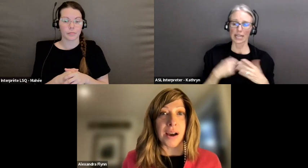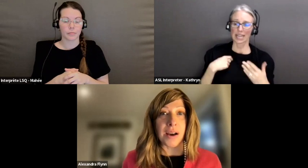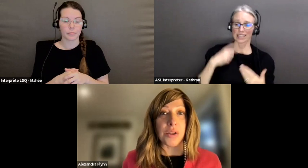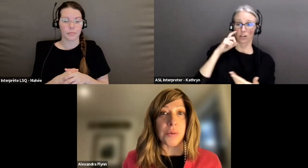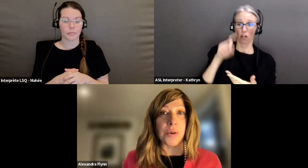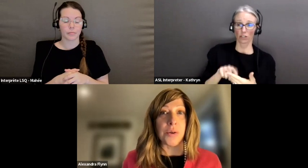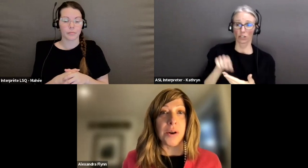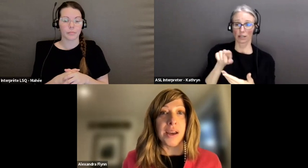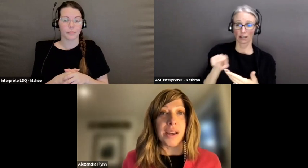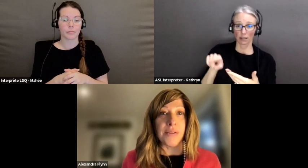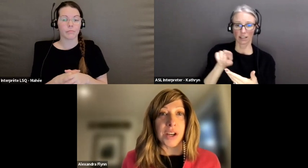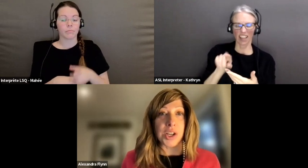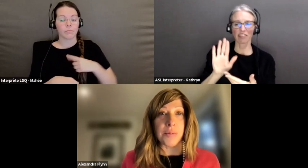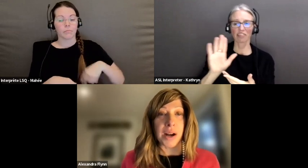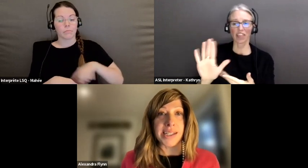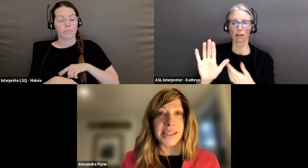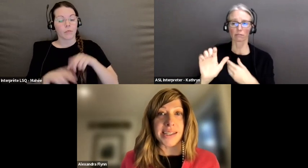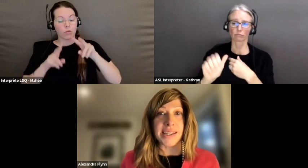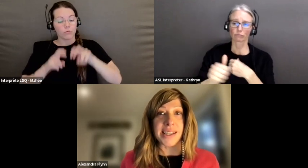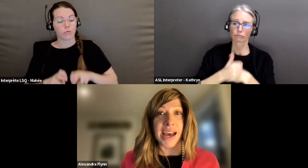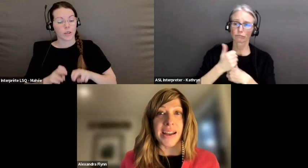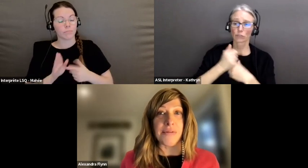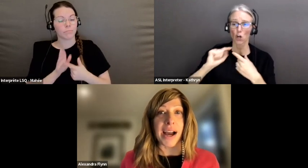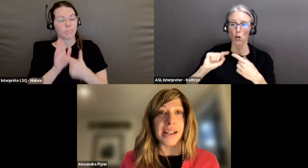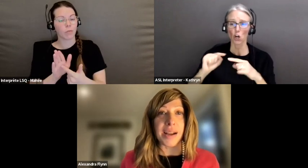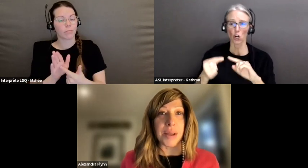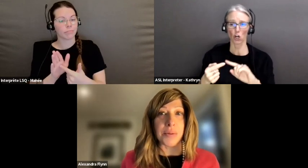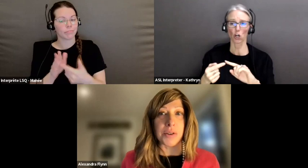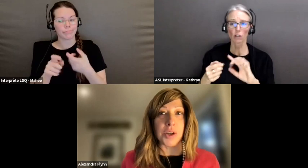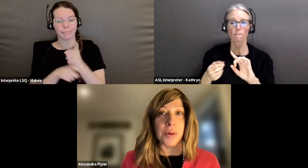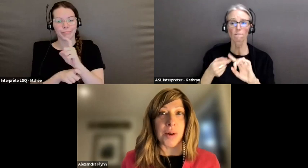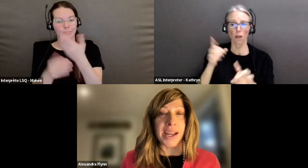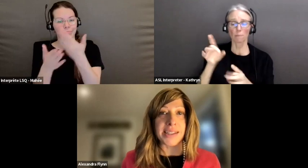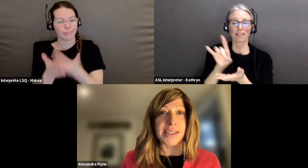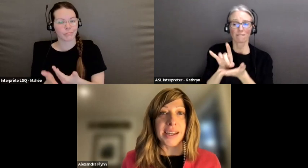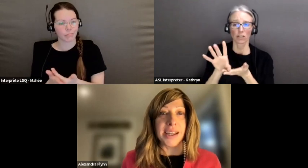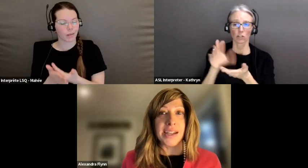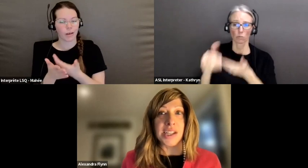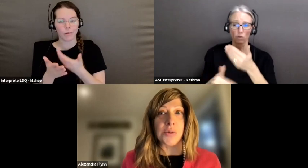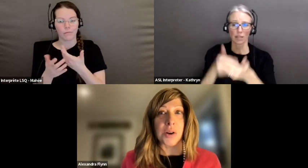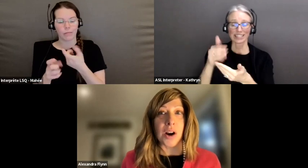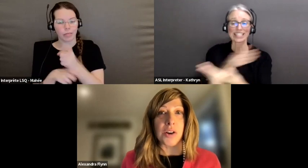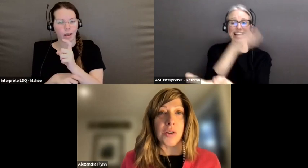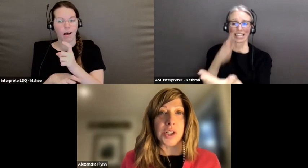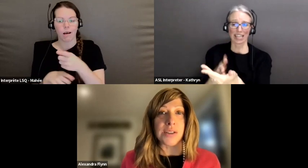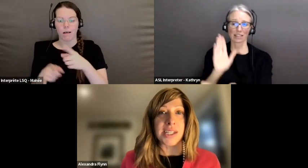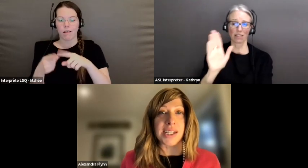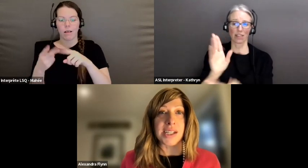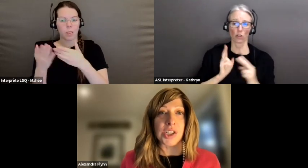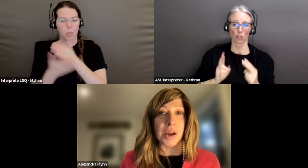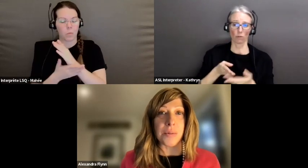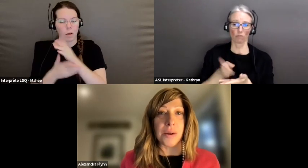harmed through eviction processes that violate people's human rights, disregard notions